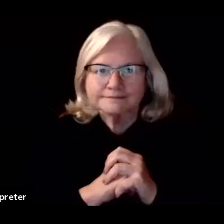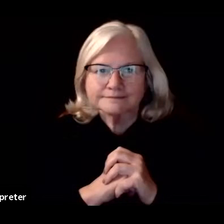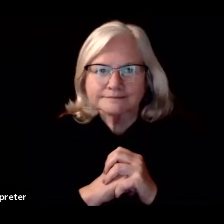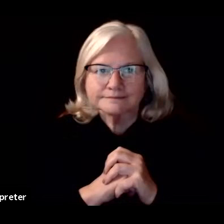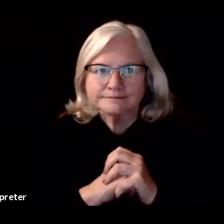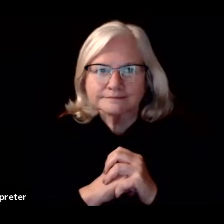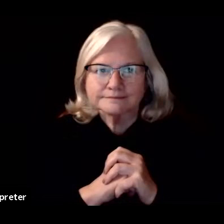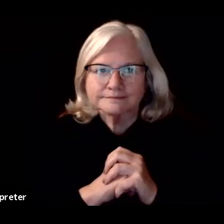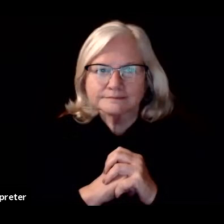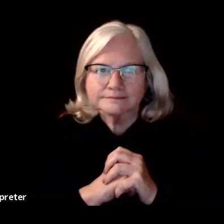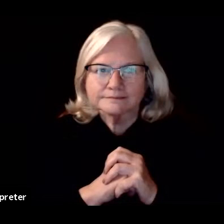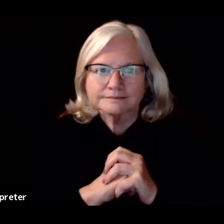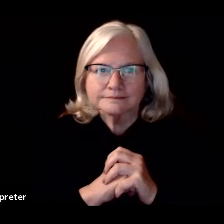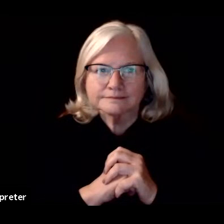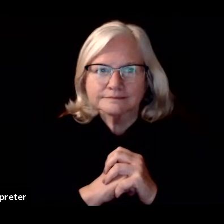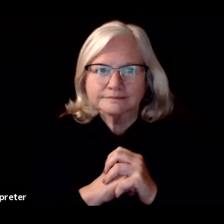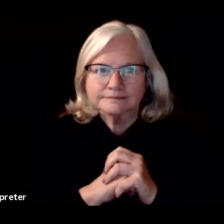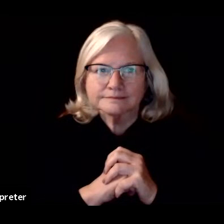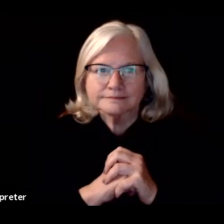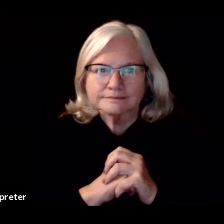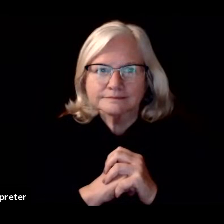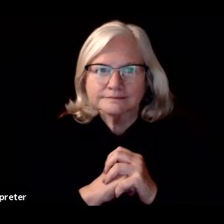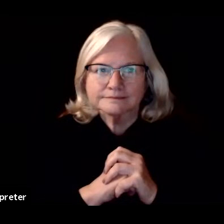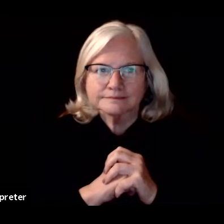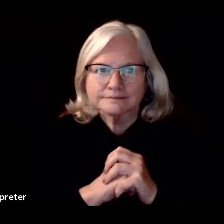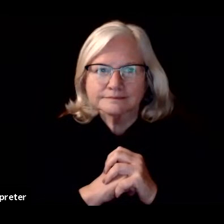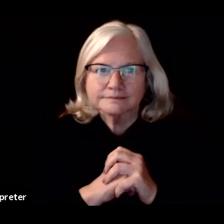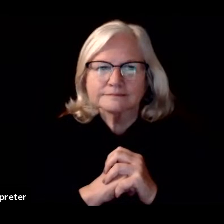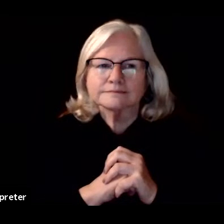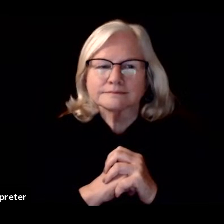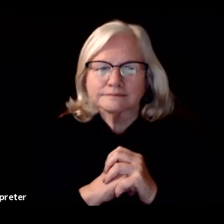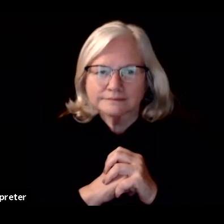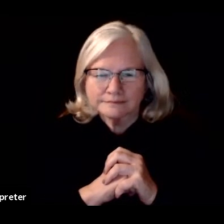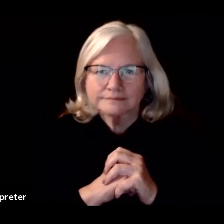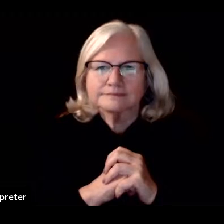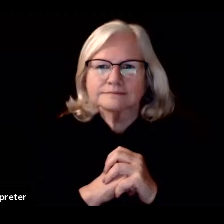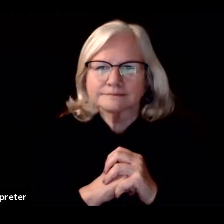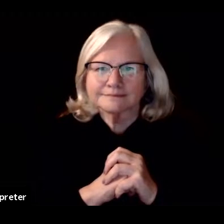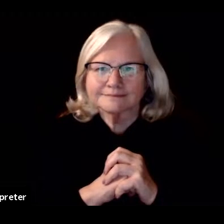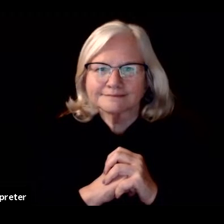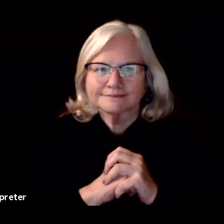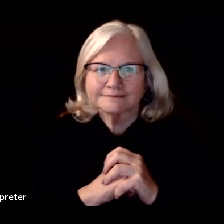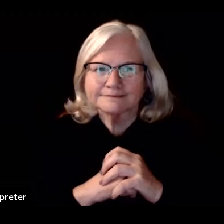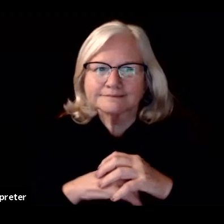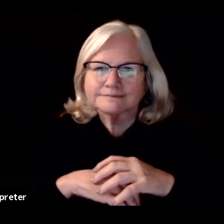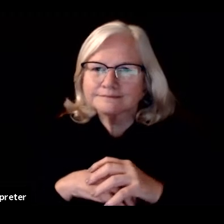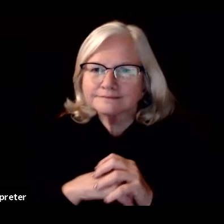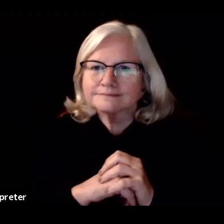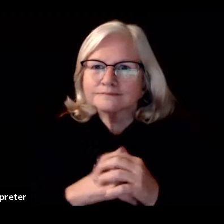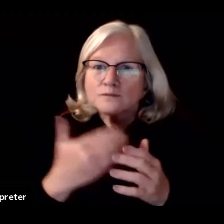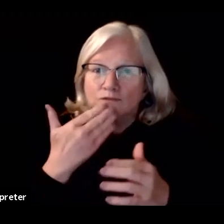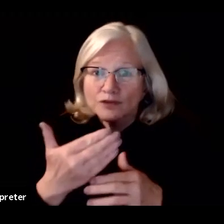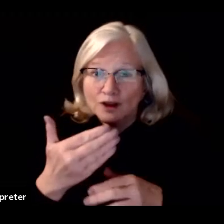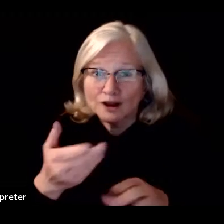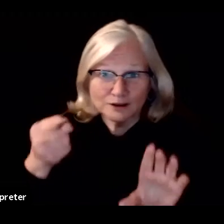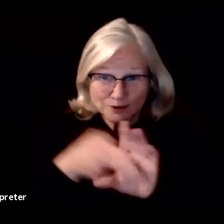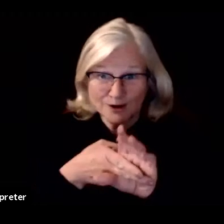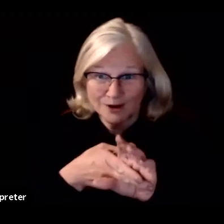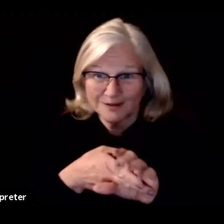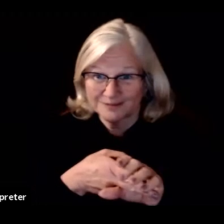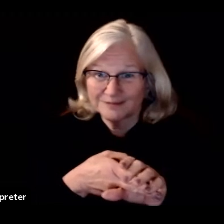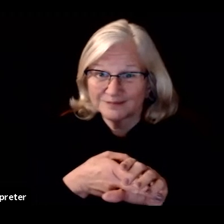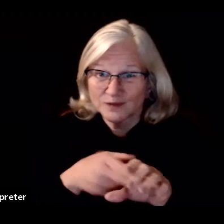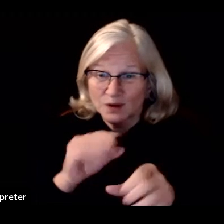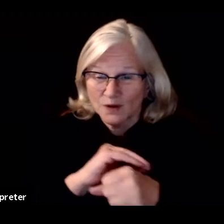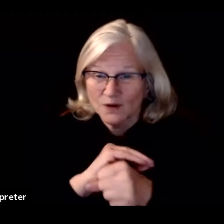they have to say. For today, Mr. Michael Schumer, please go ahead, sir. Thank you for joining us for the COVID-19 media call for